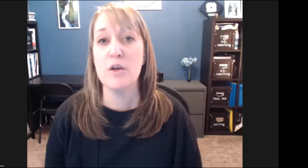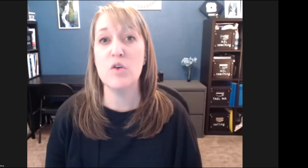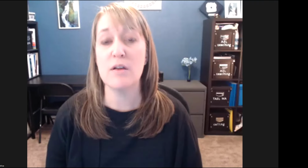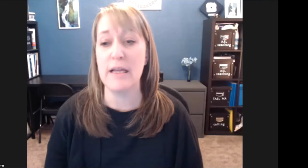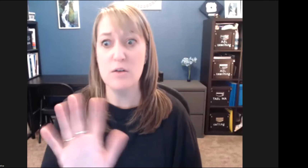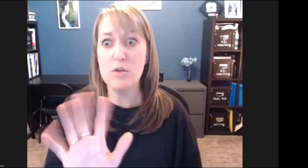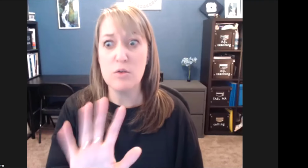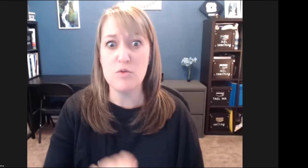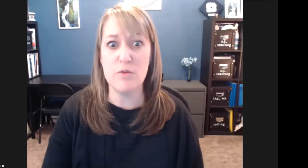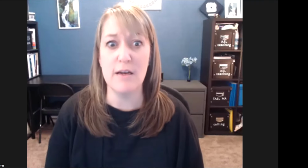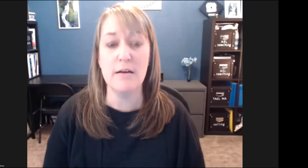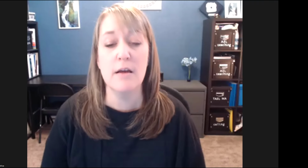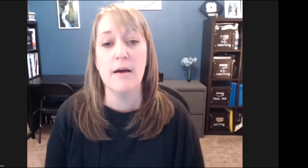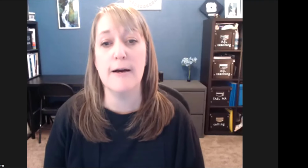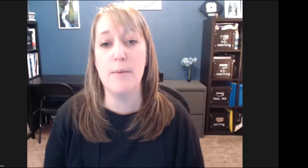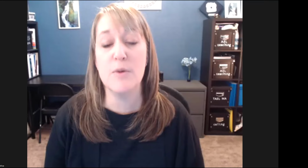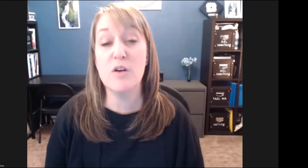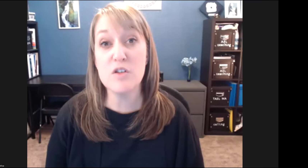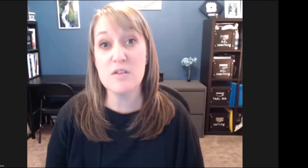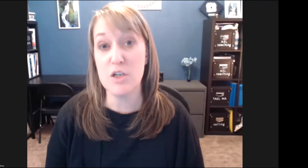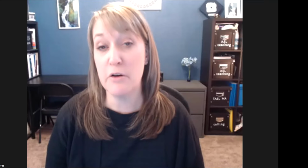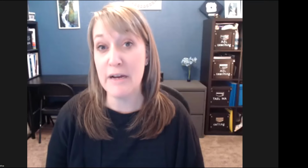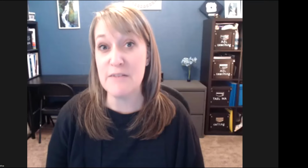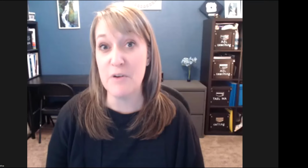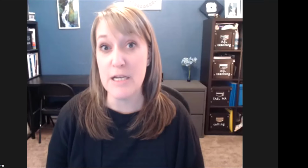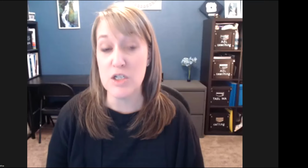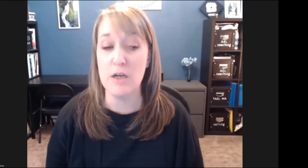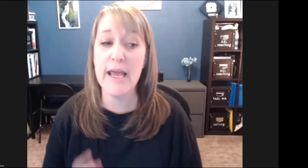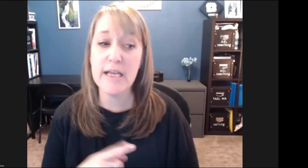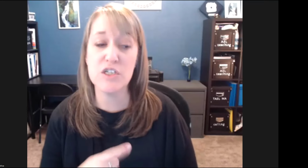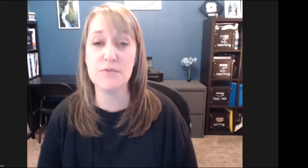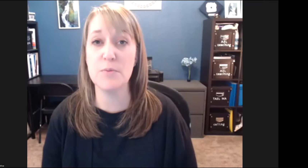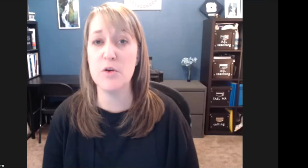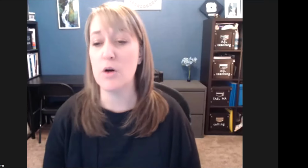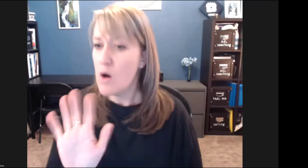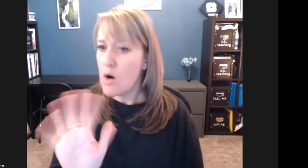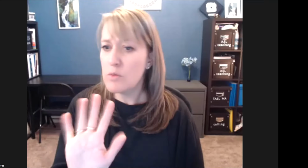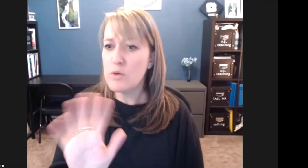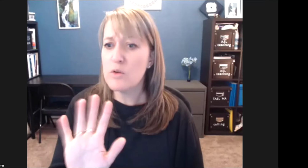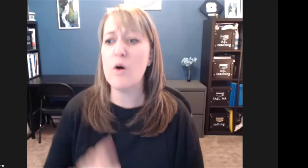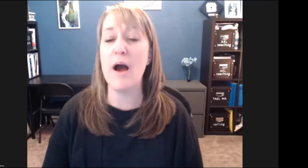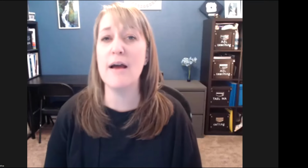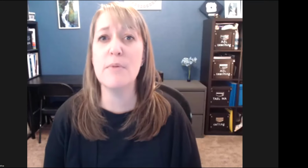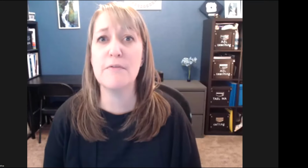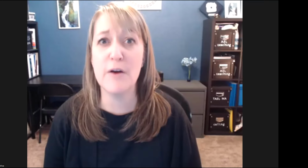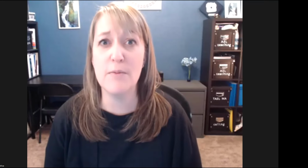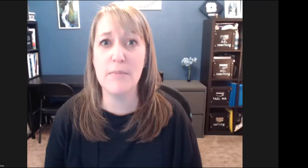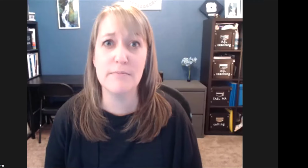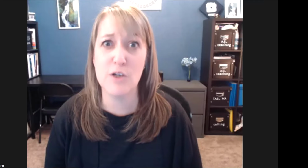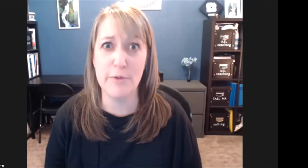You can no, no, no, don't do that. You can also use it to correct information. Hey, she's from New York. Oh, no, no, no, no, I'm from